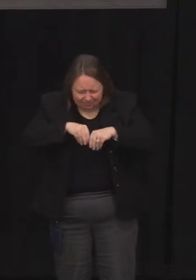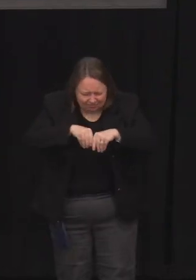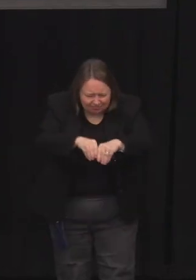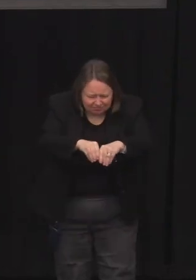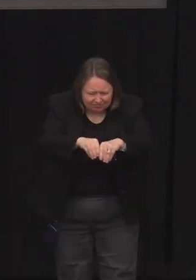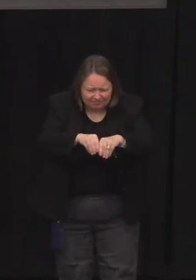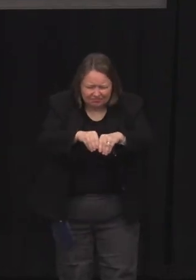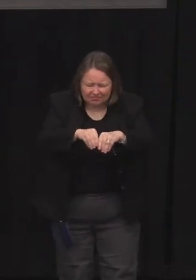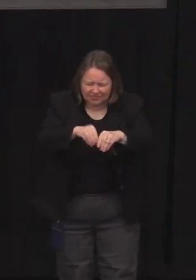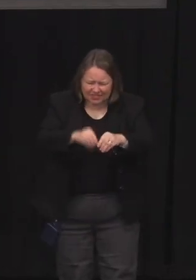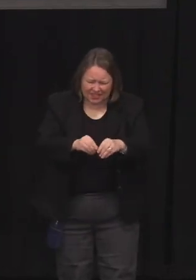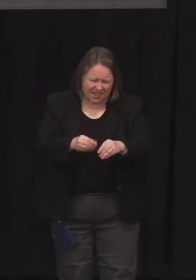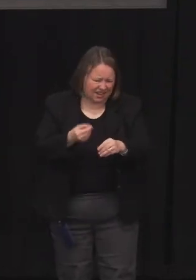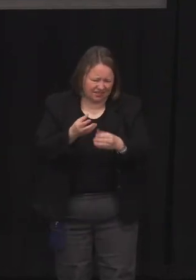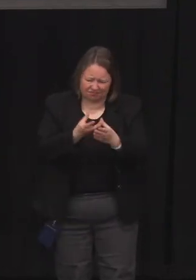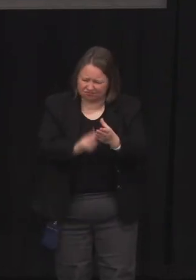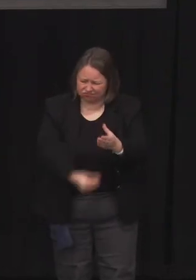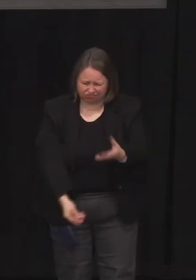experiences a drought.